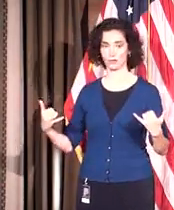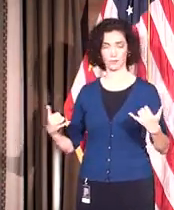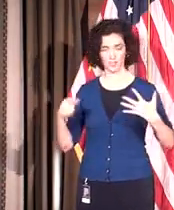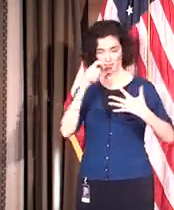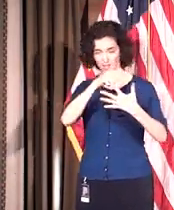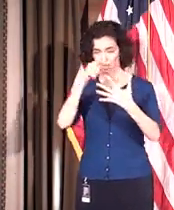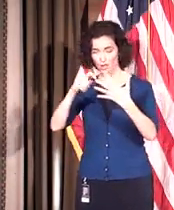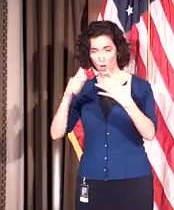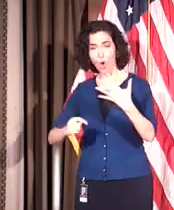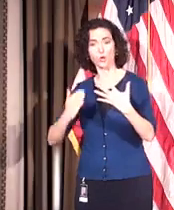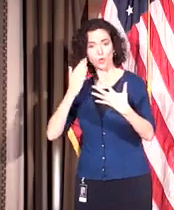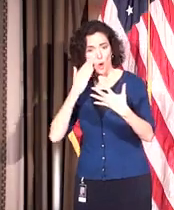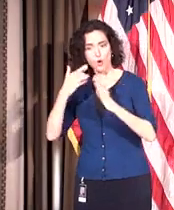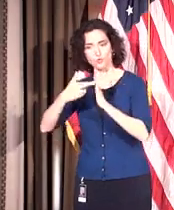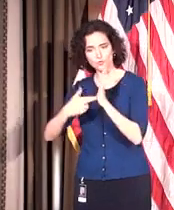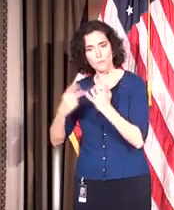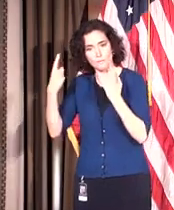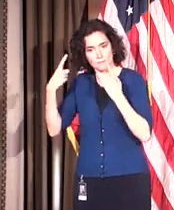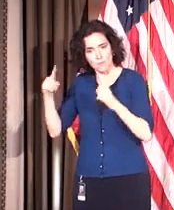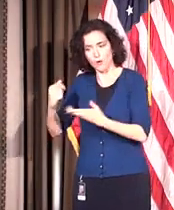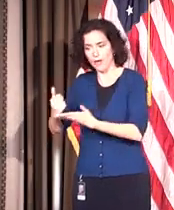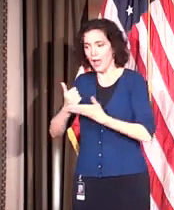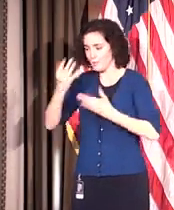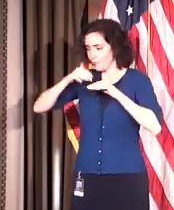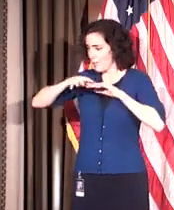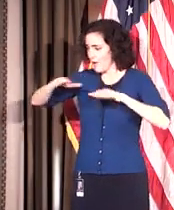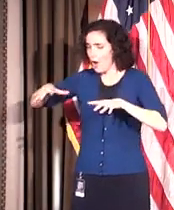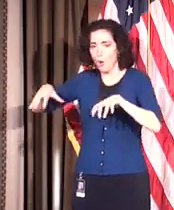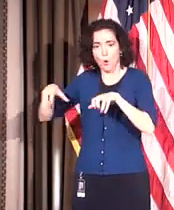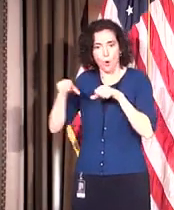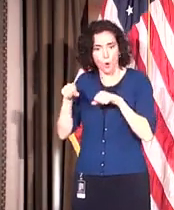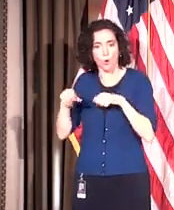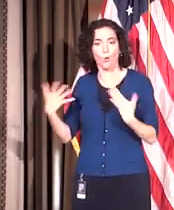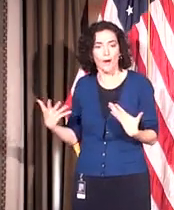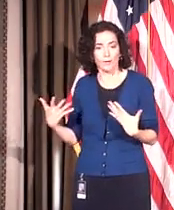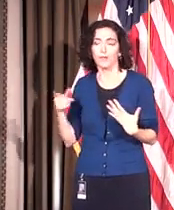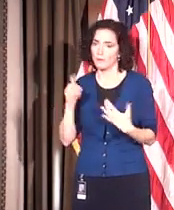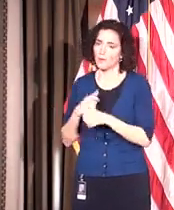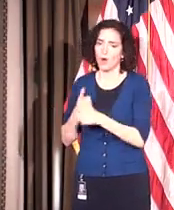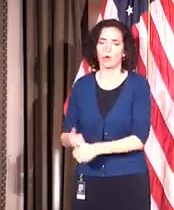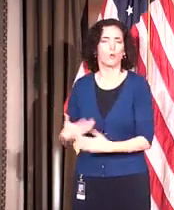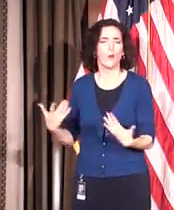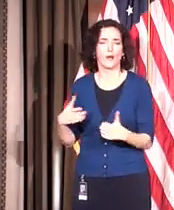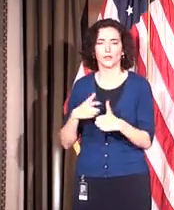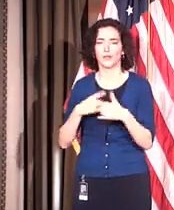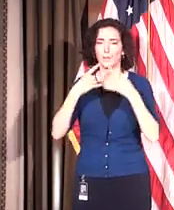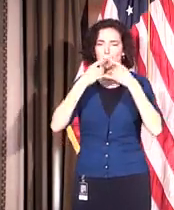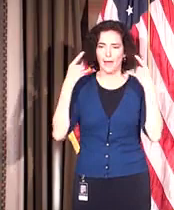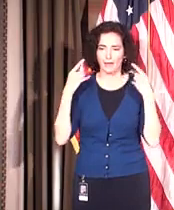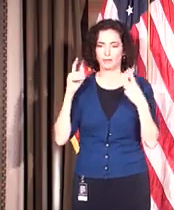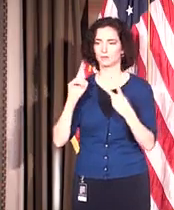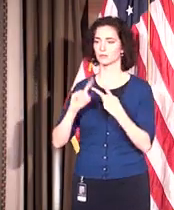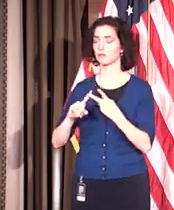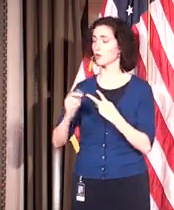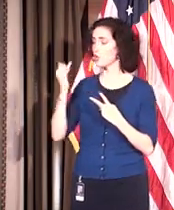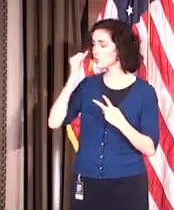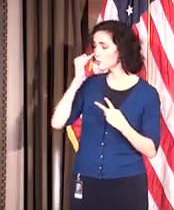know work to slow the spread of the virus. Wearing a mask, social distancing from